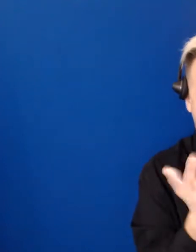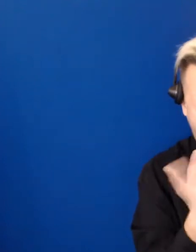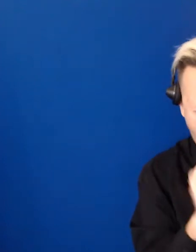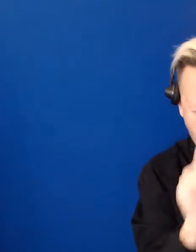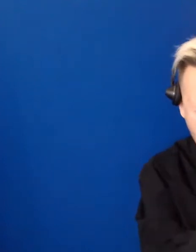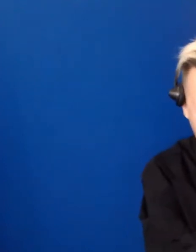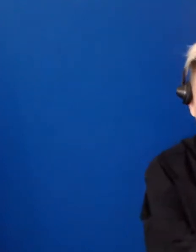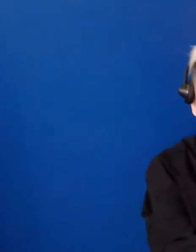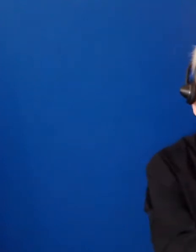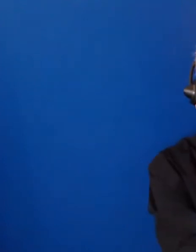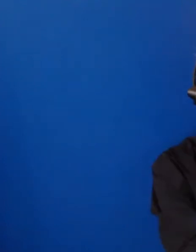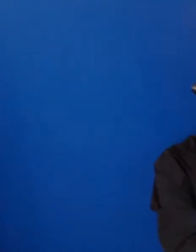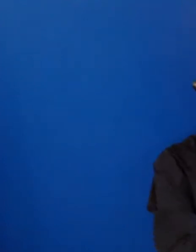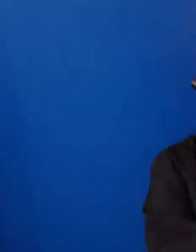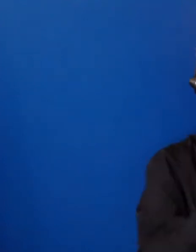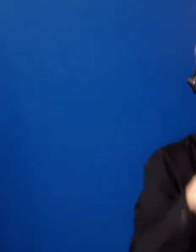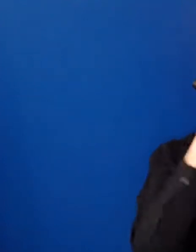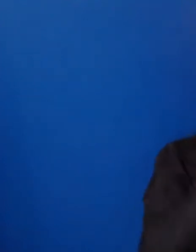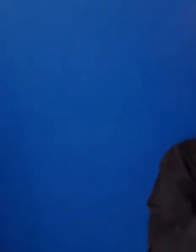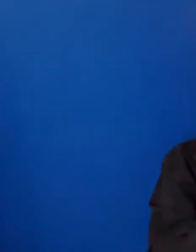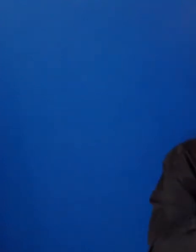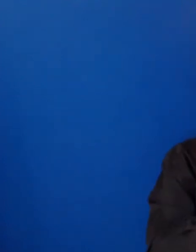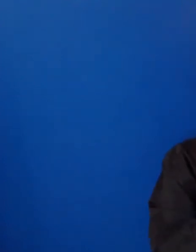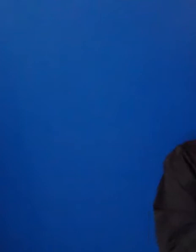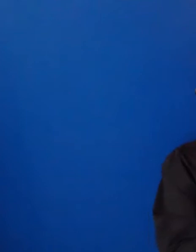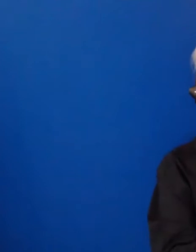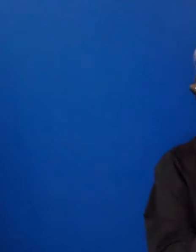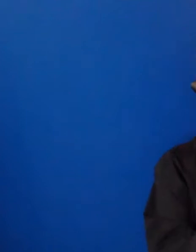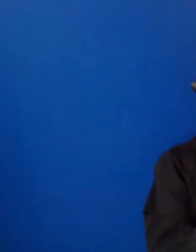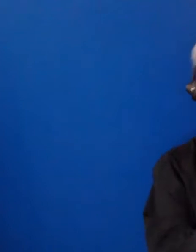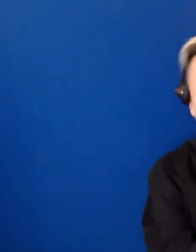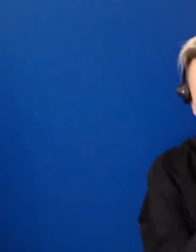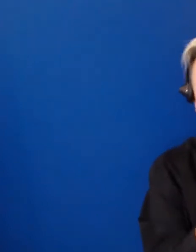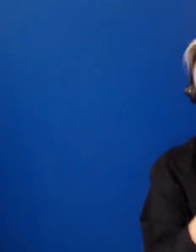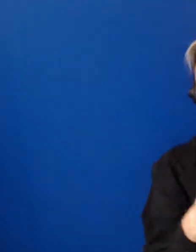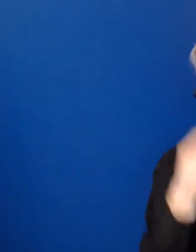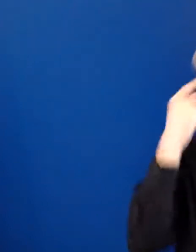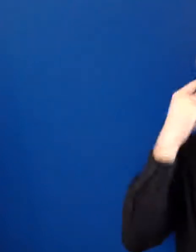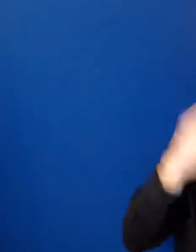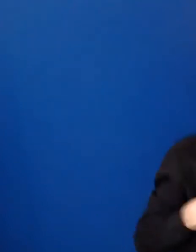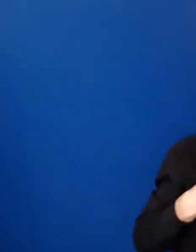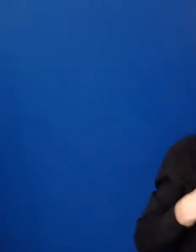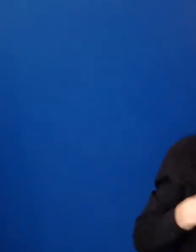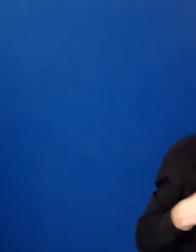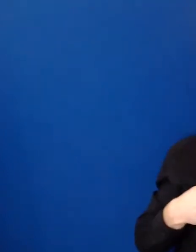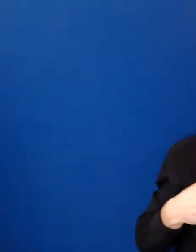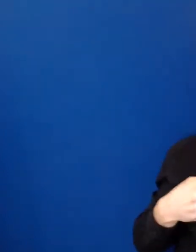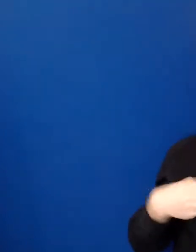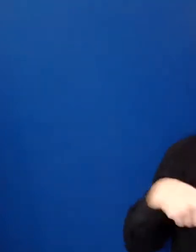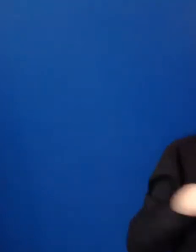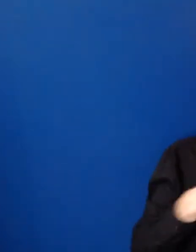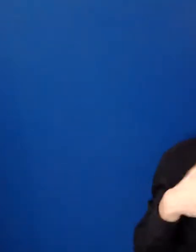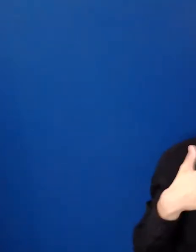And for us, I feel as though sometimes we may have gotten comfortable and we're